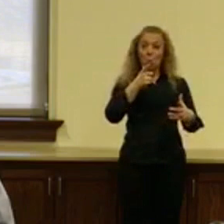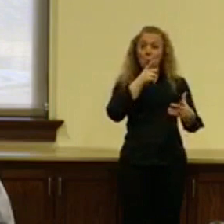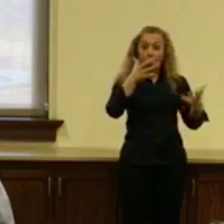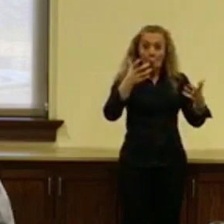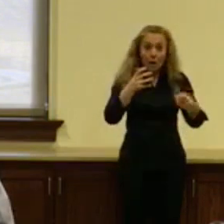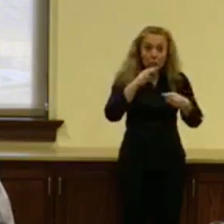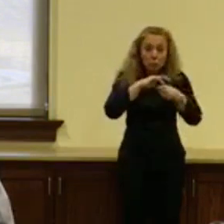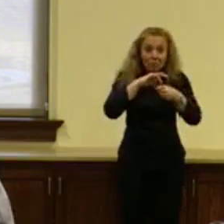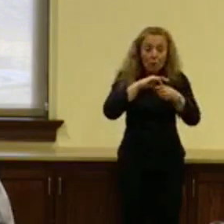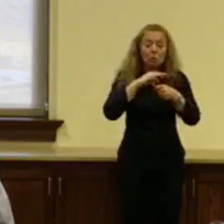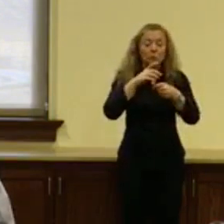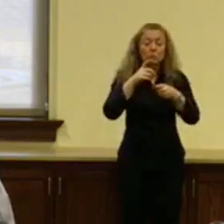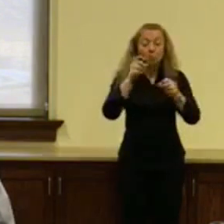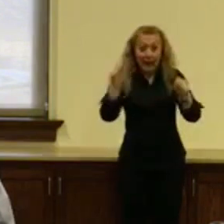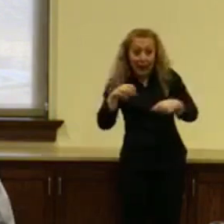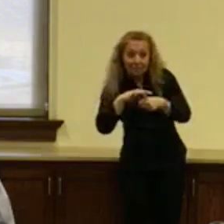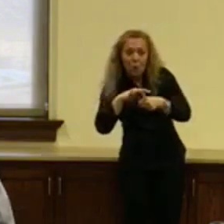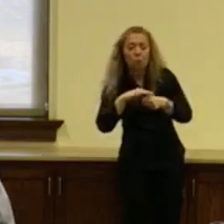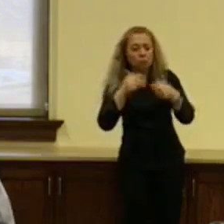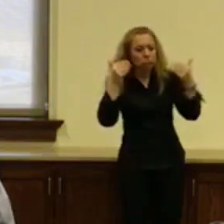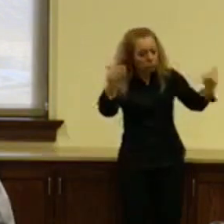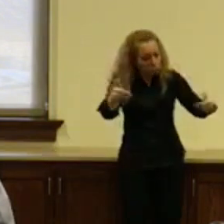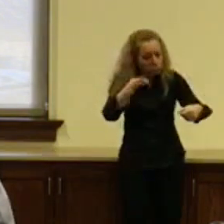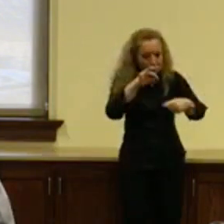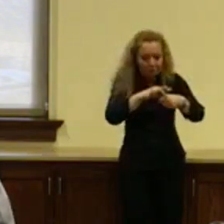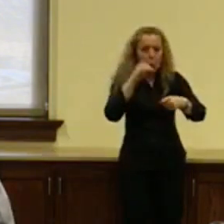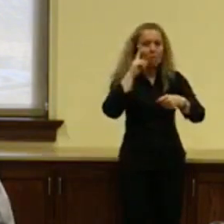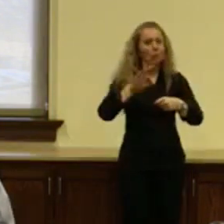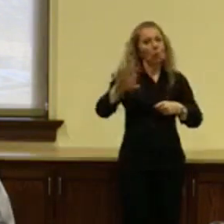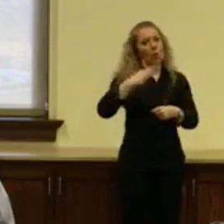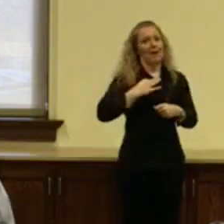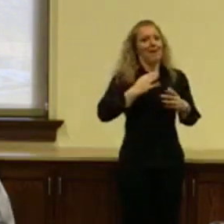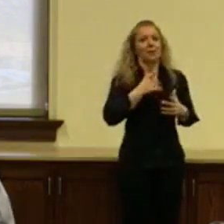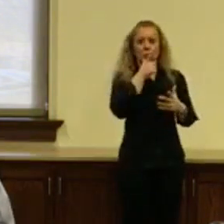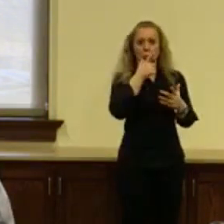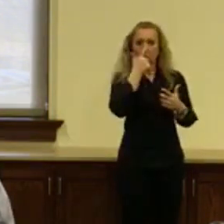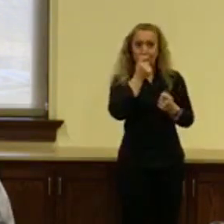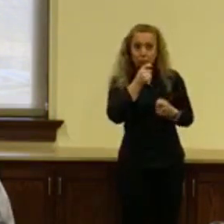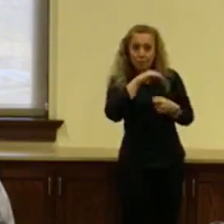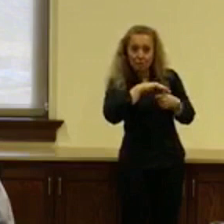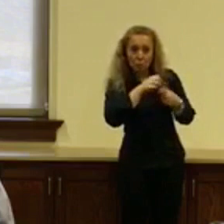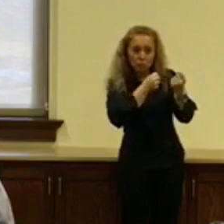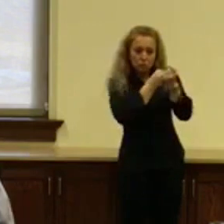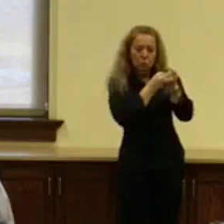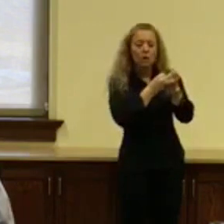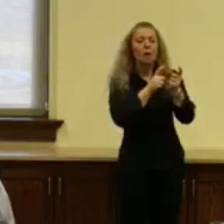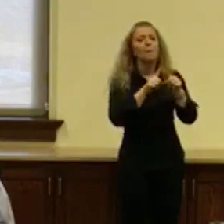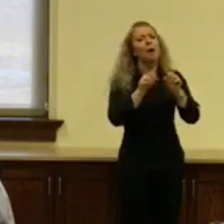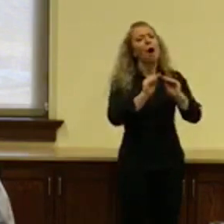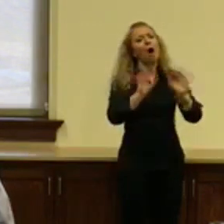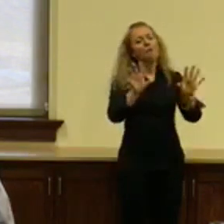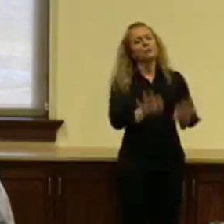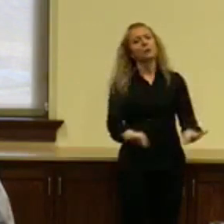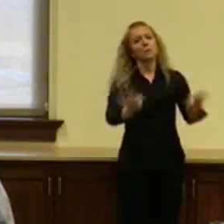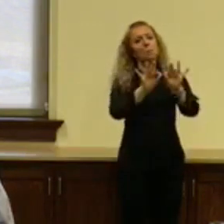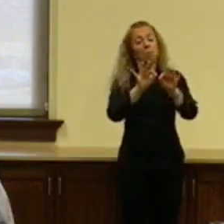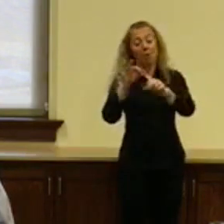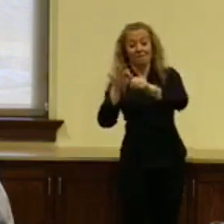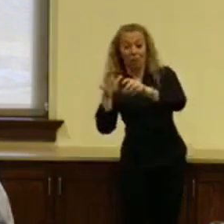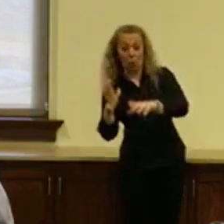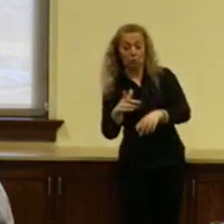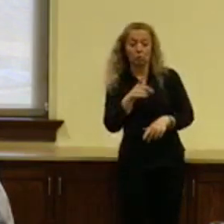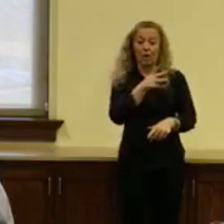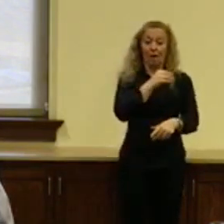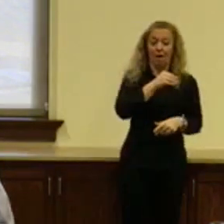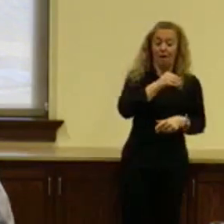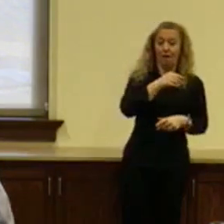can get out there and cast their ballot for the candidates that they want to support. But we obviously always want to make people, both the voters and the poll